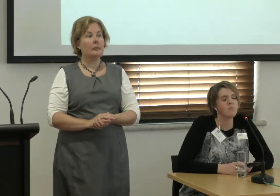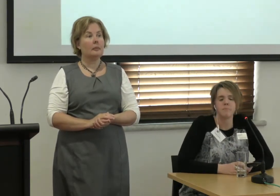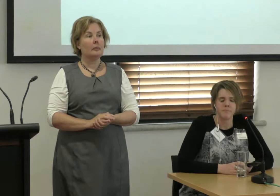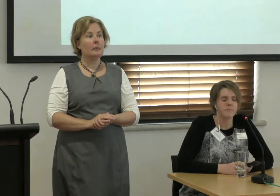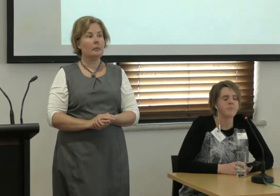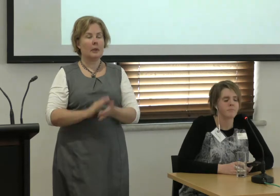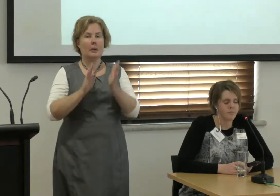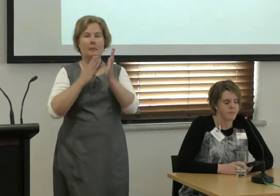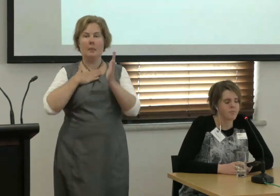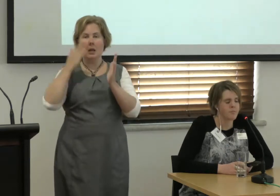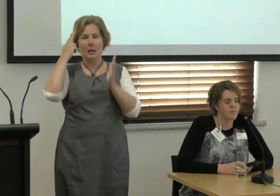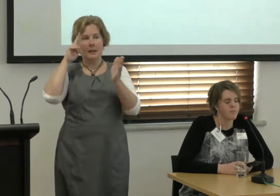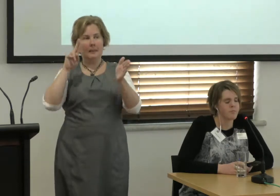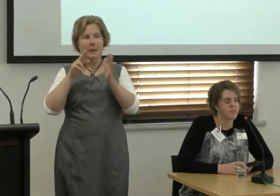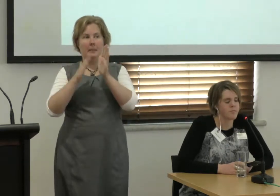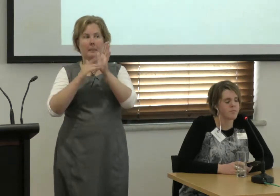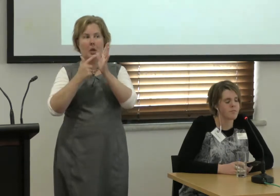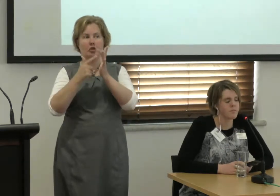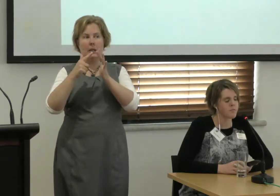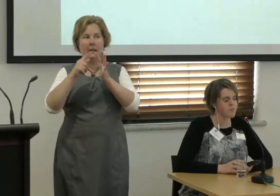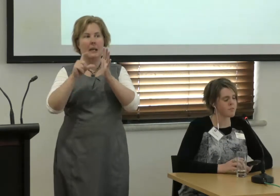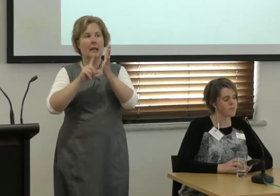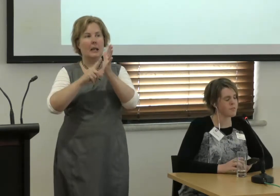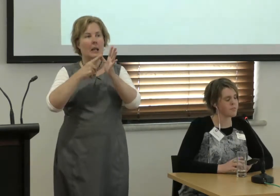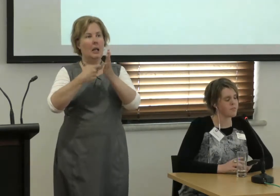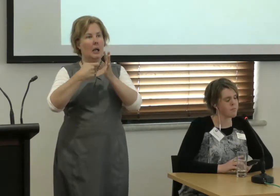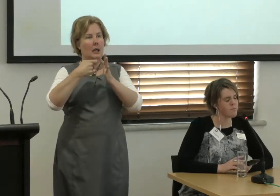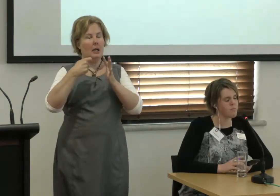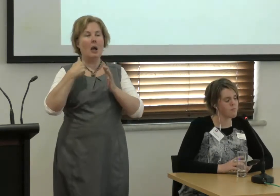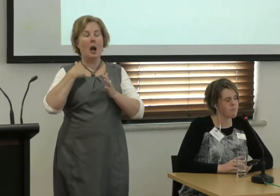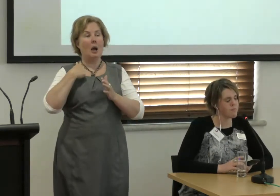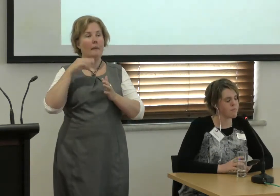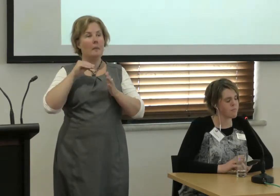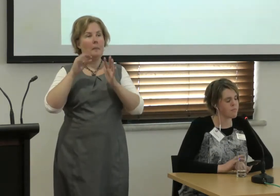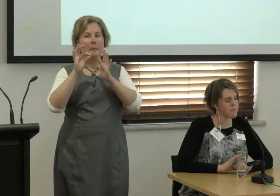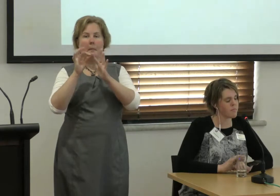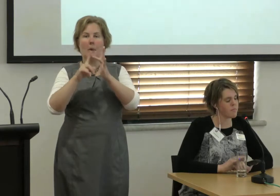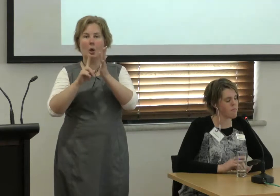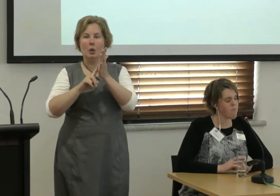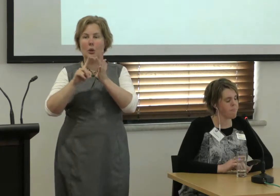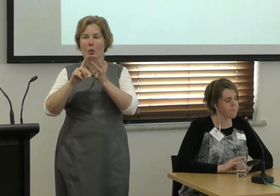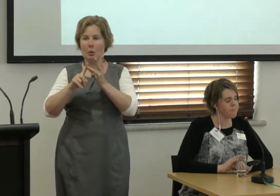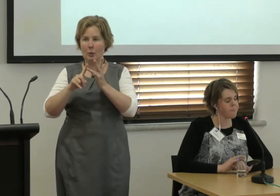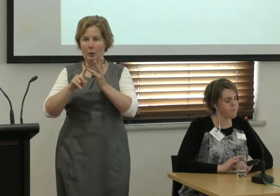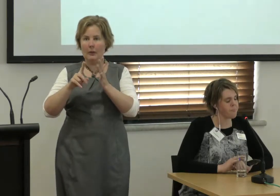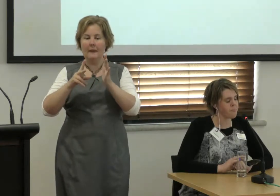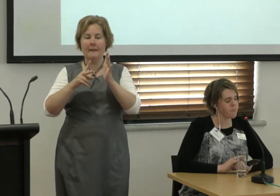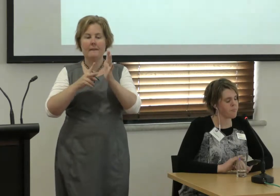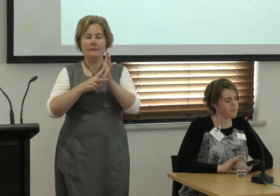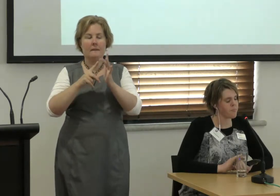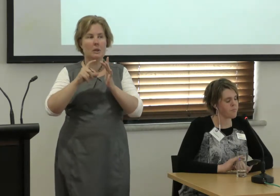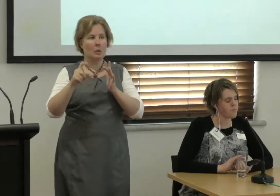Barbary Clark, Post-Polio Victoria. I heard an interesting one yesterday at our